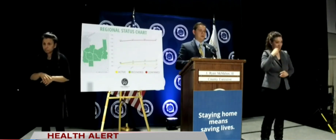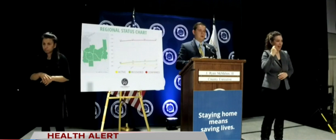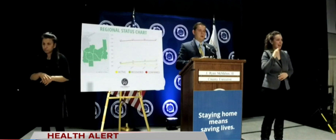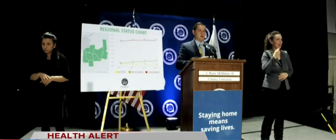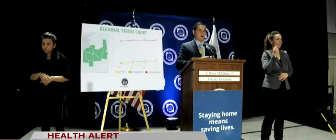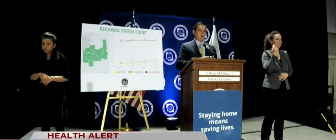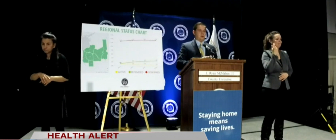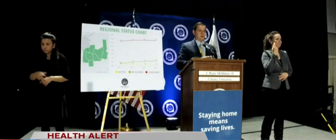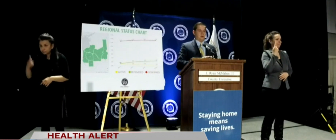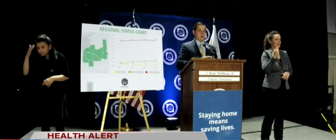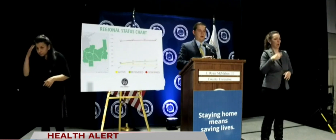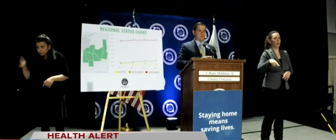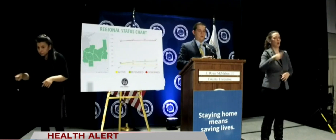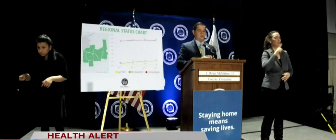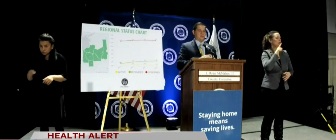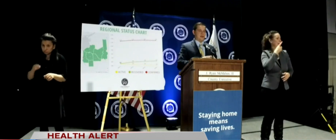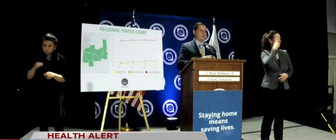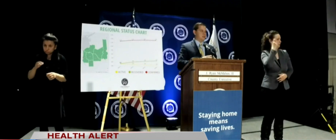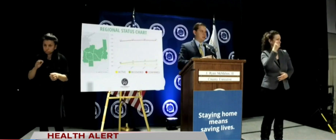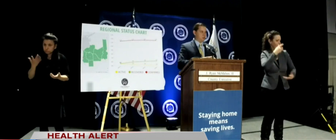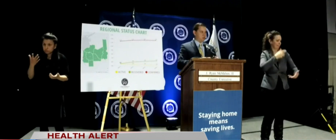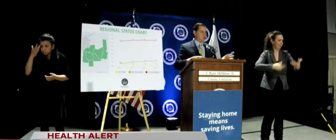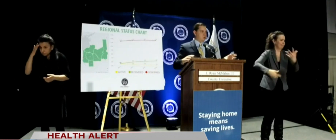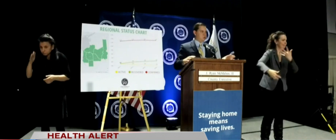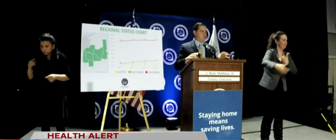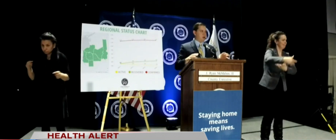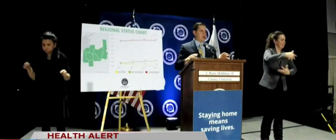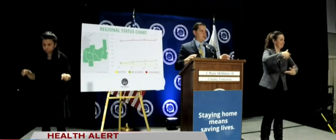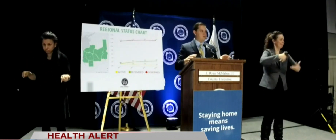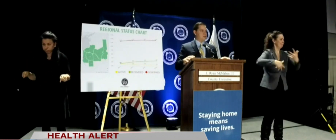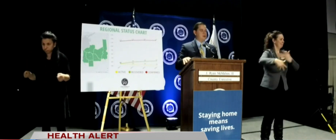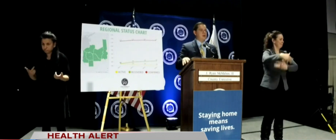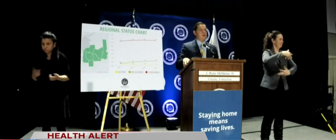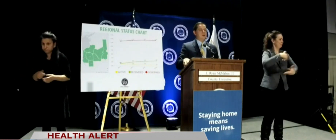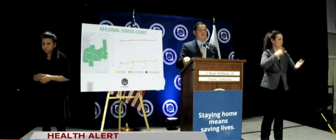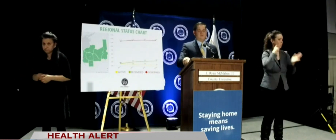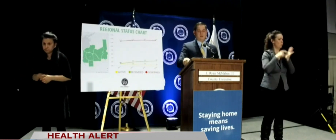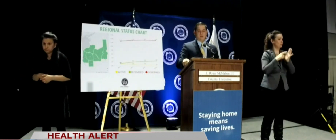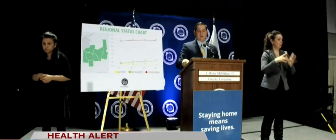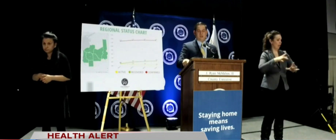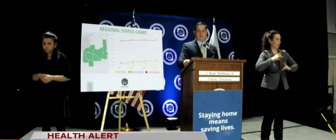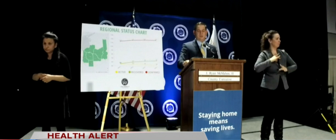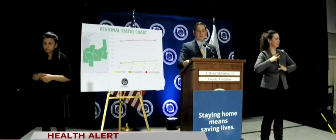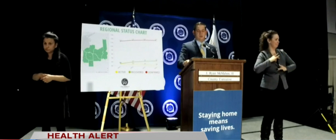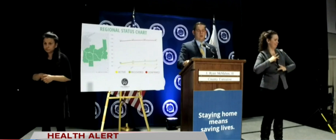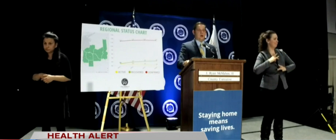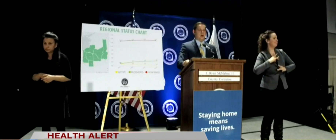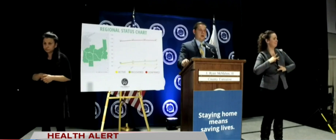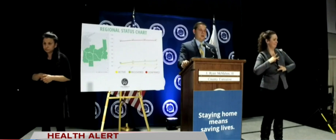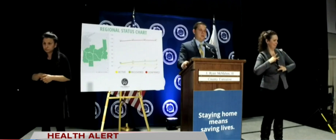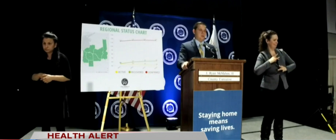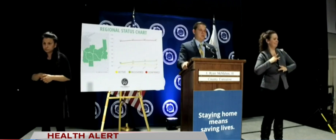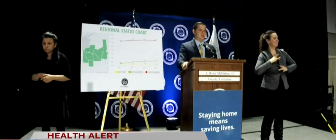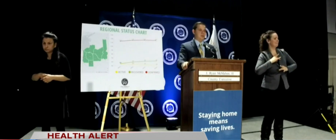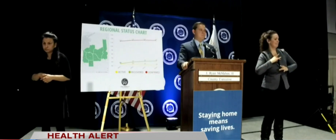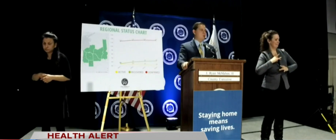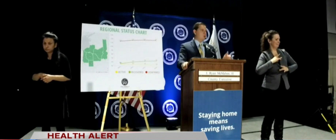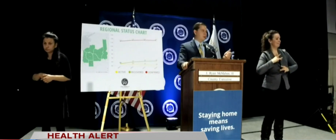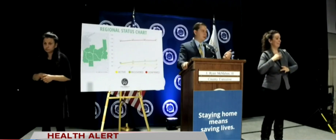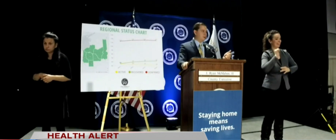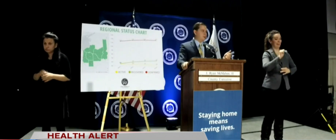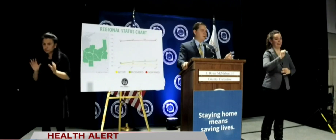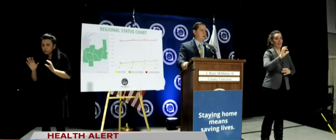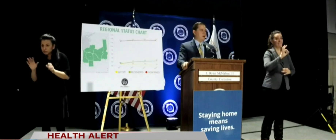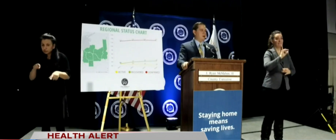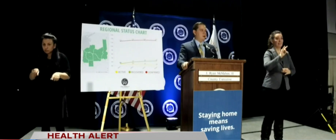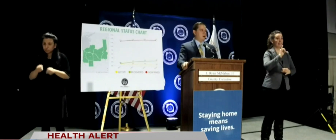find what the intensity of the community spread is. Affiliations, especially in a